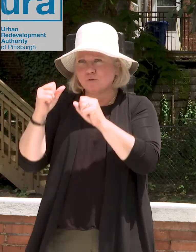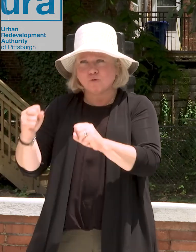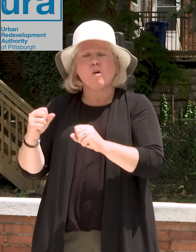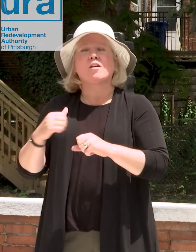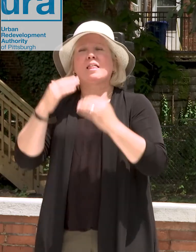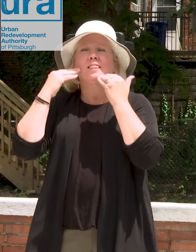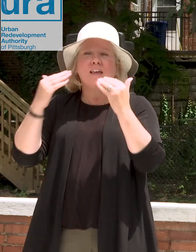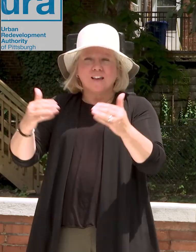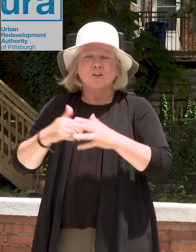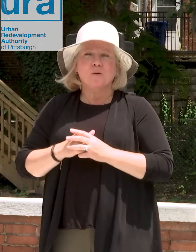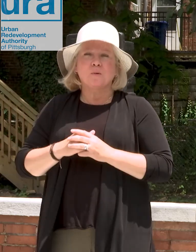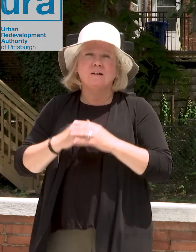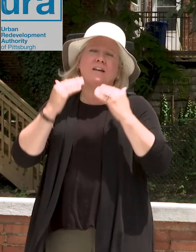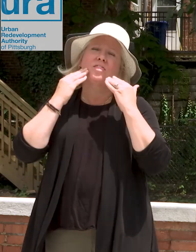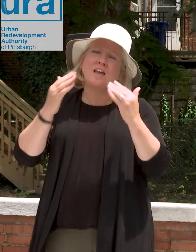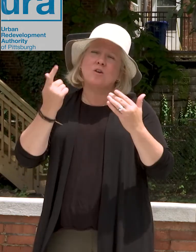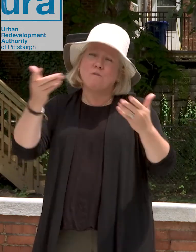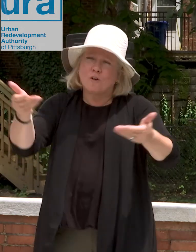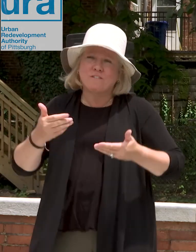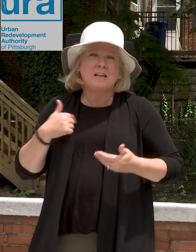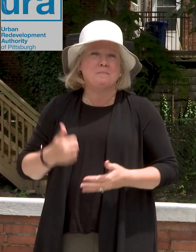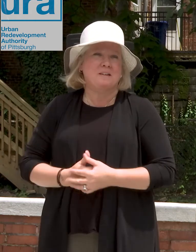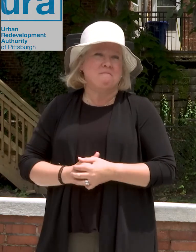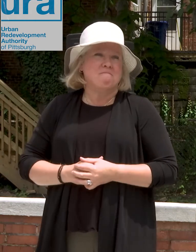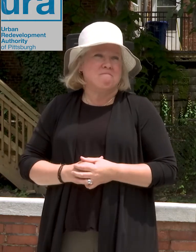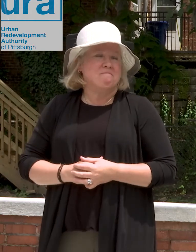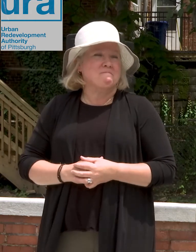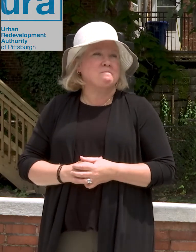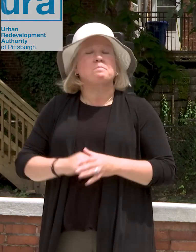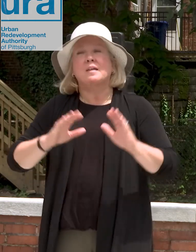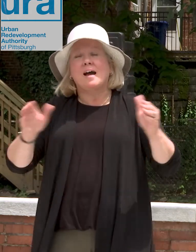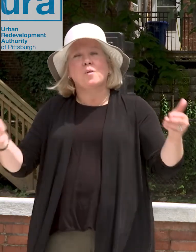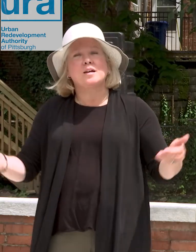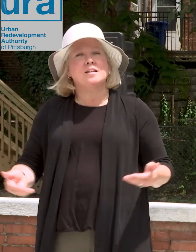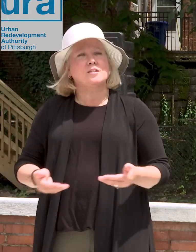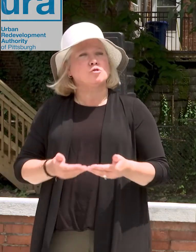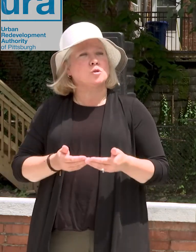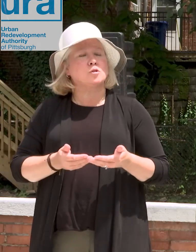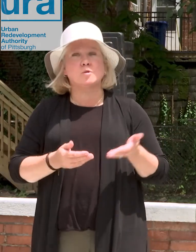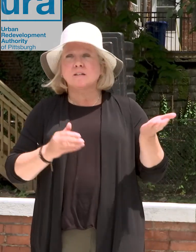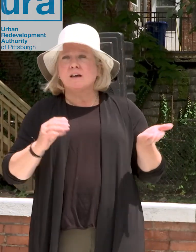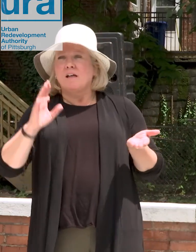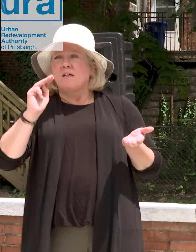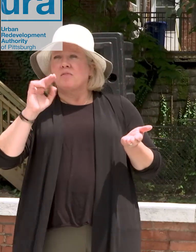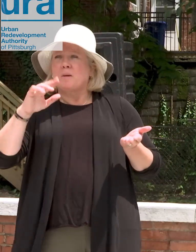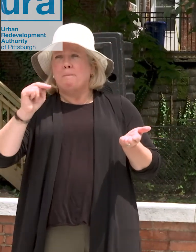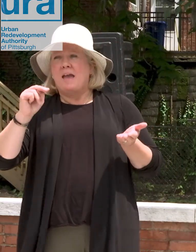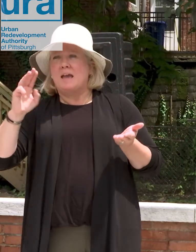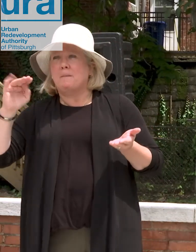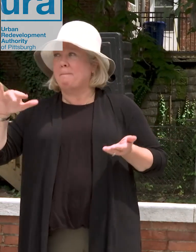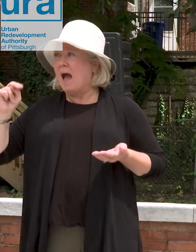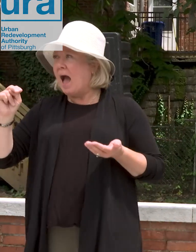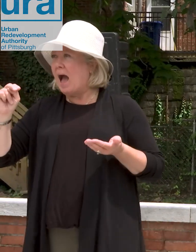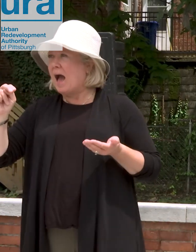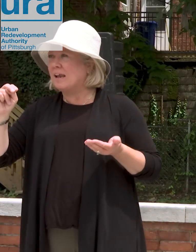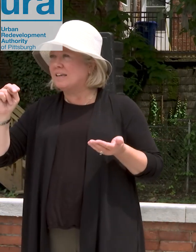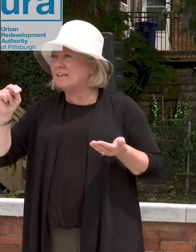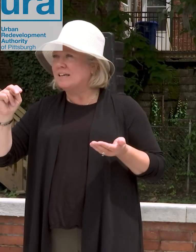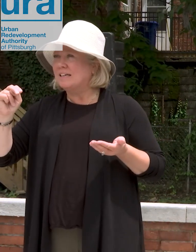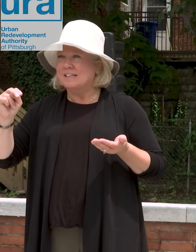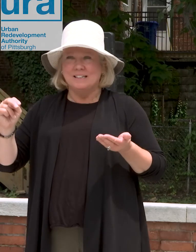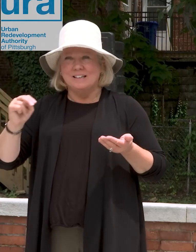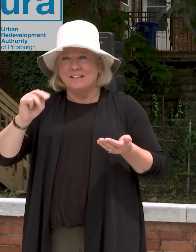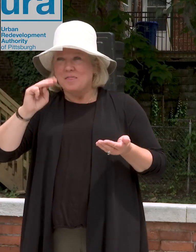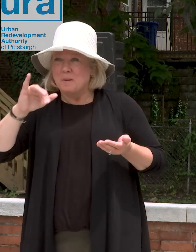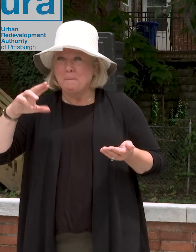say thank you, and thanks for having me. Thank you. And let me I got to introduce the main man, it sounds like, who's the main man